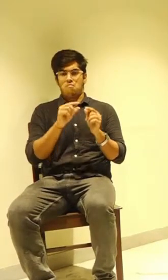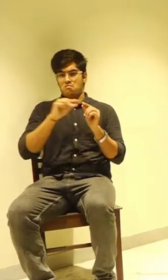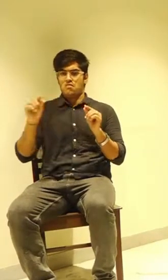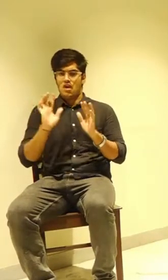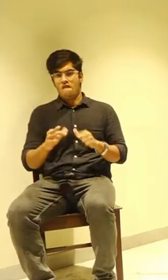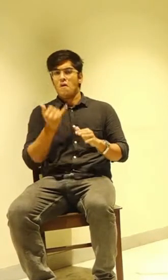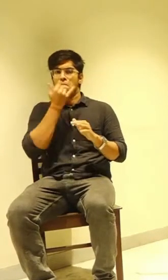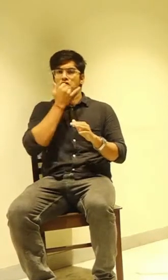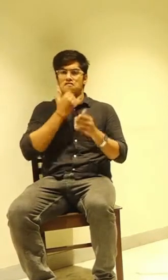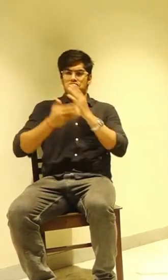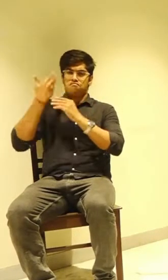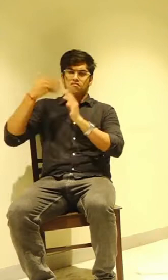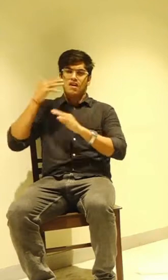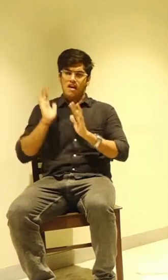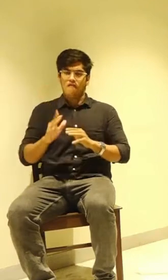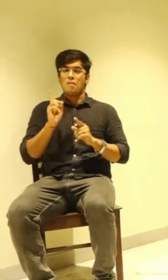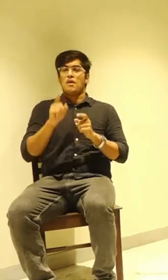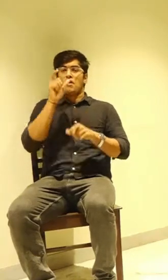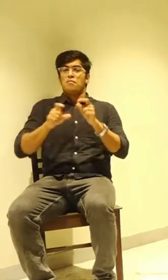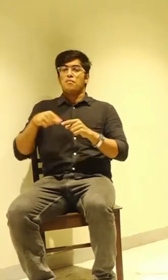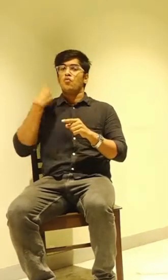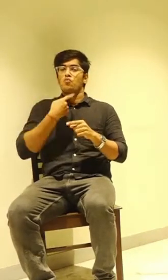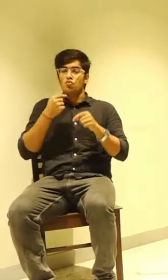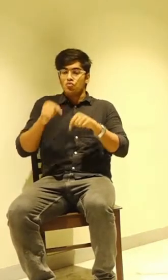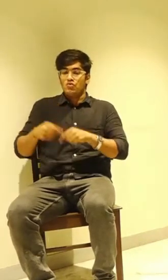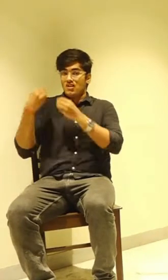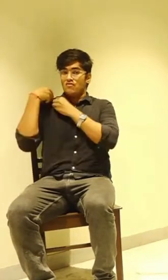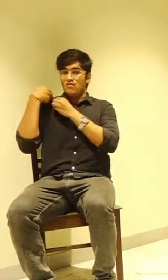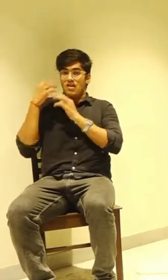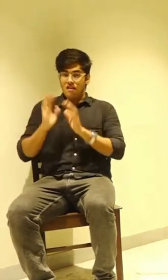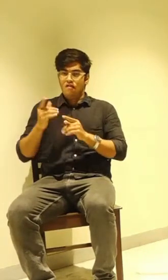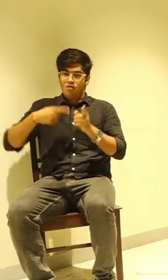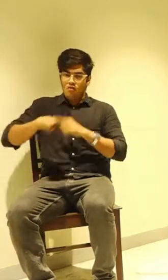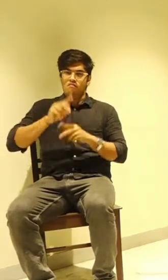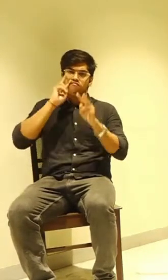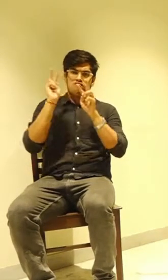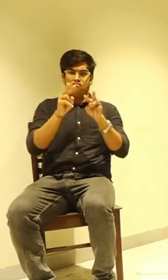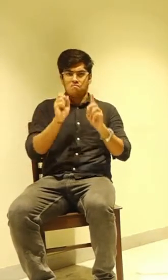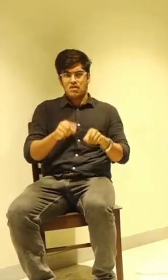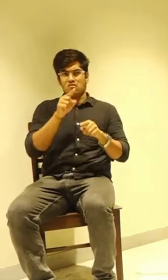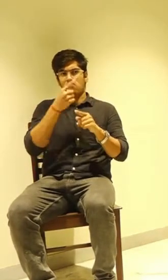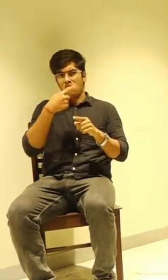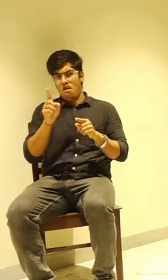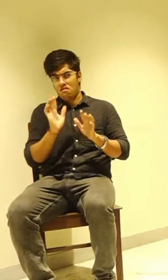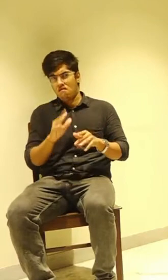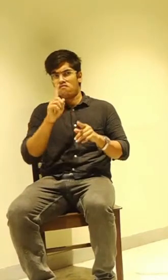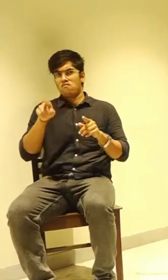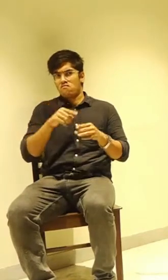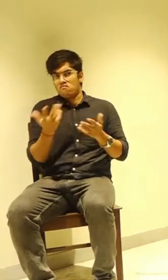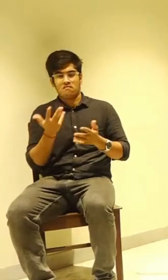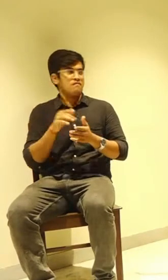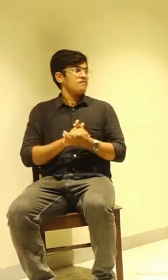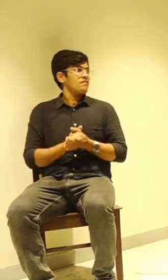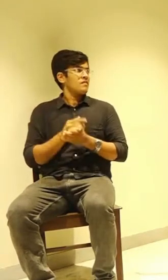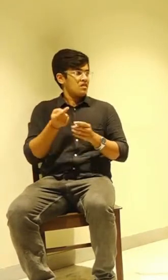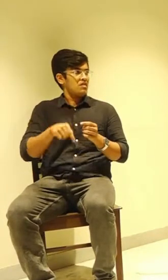been made in the past, but the people responsible today to implement them are the ones that we must look to see whether they are doing it right. And